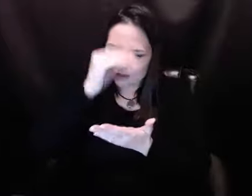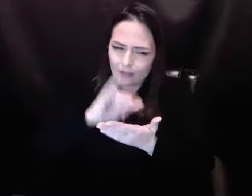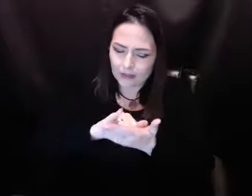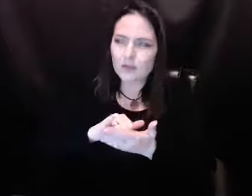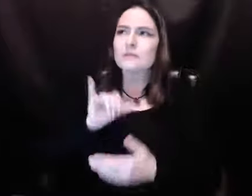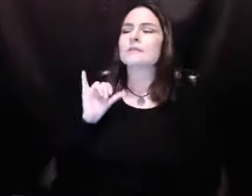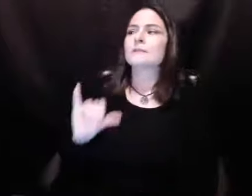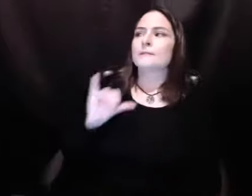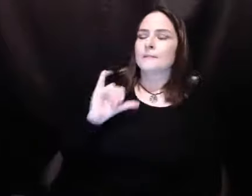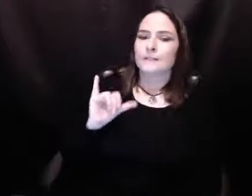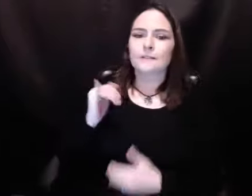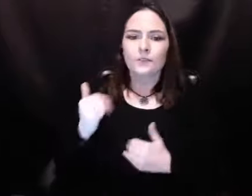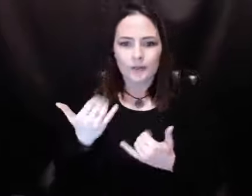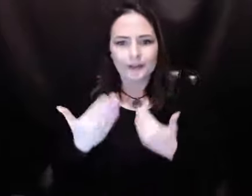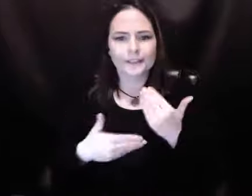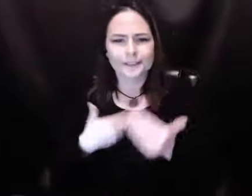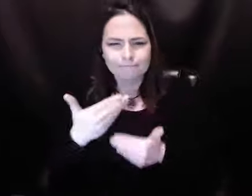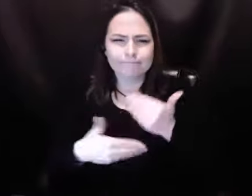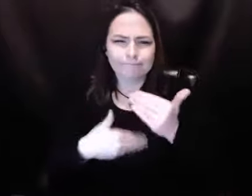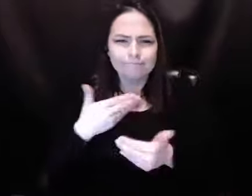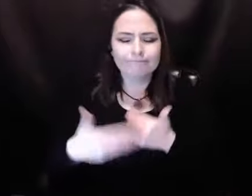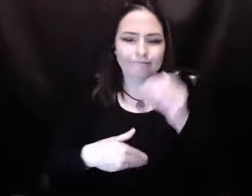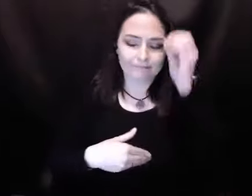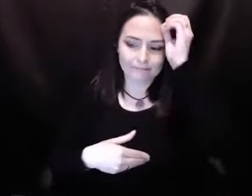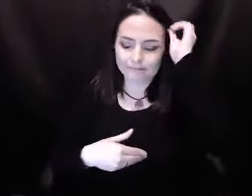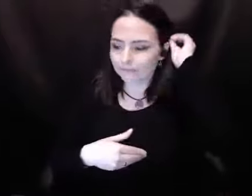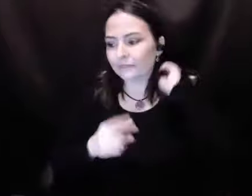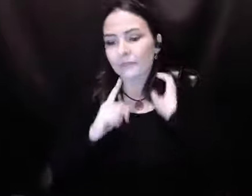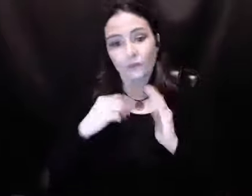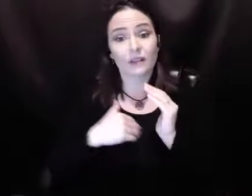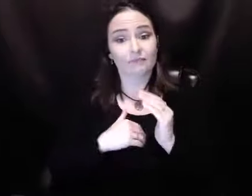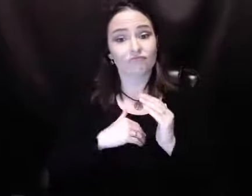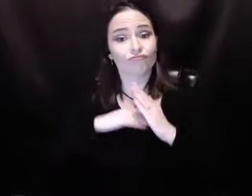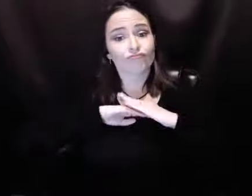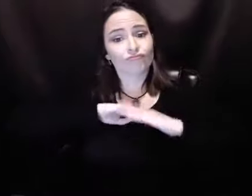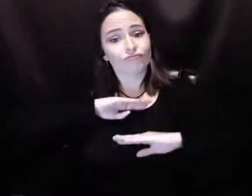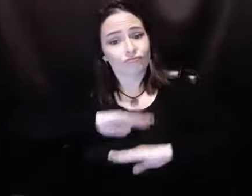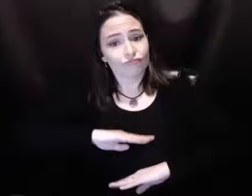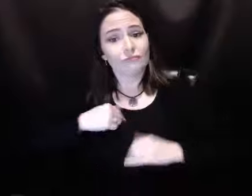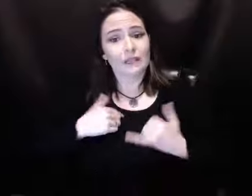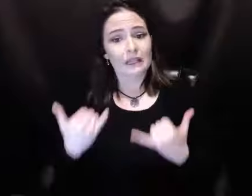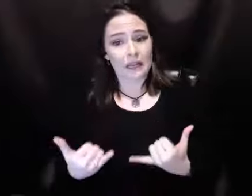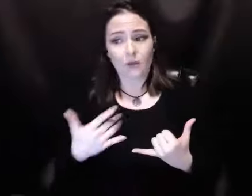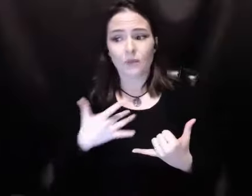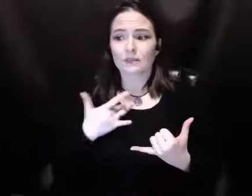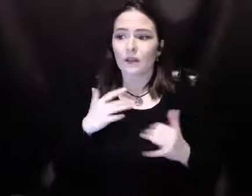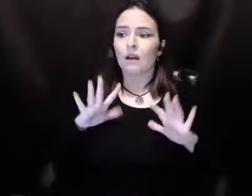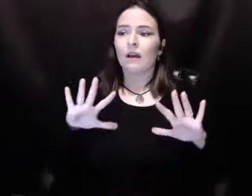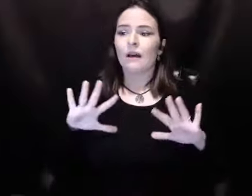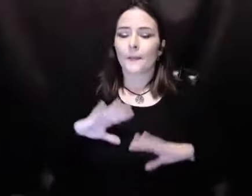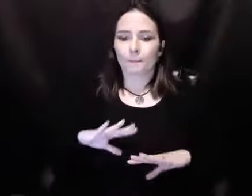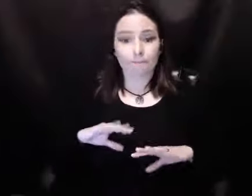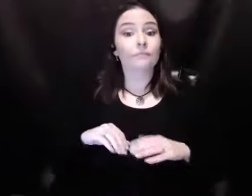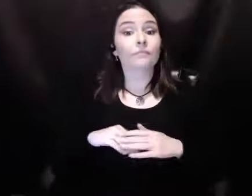go before it starts controlling me. My faith and trust has become so strong being in this